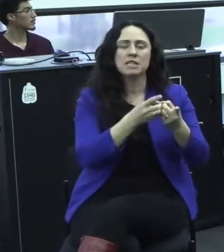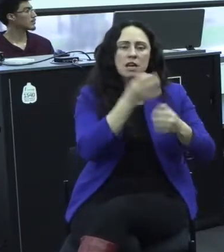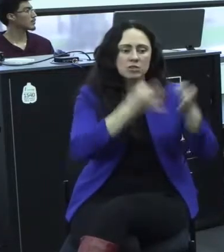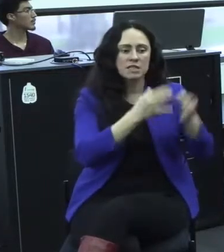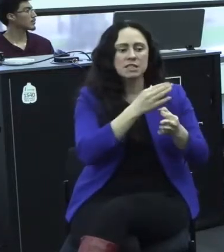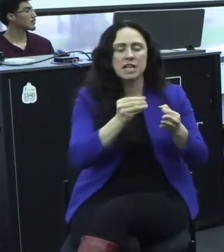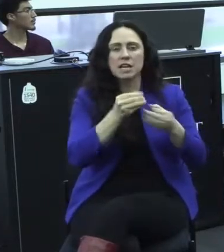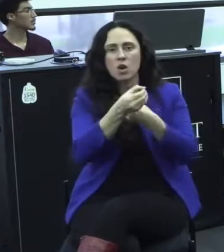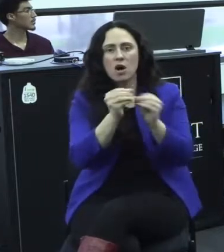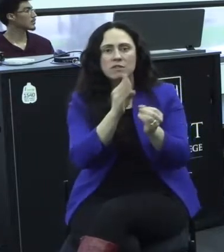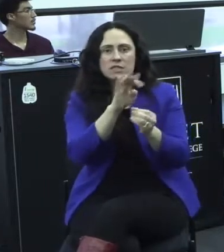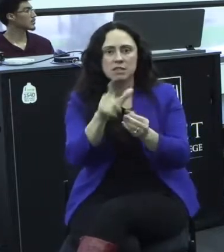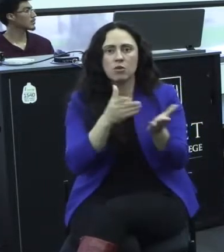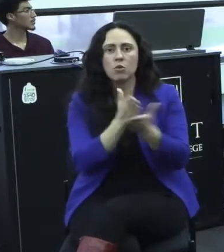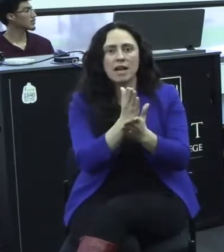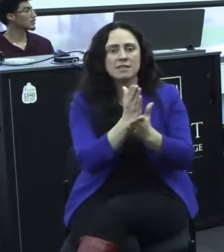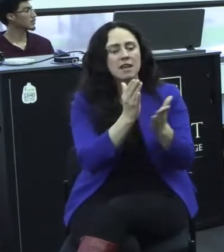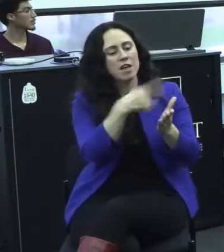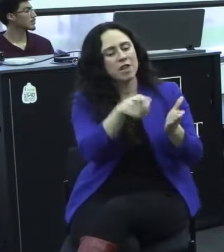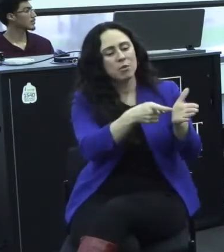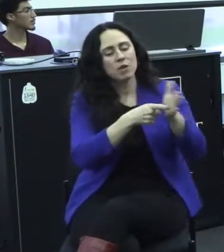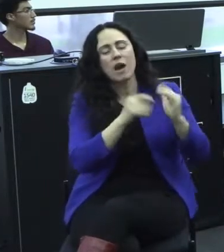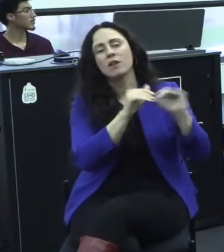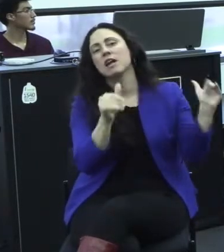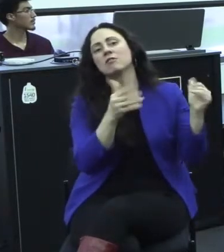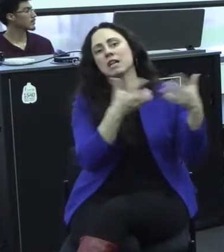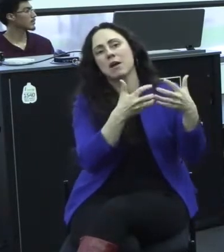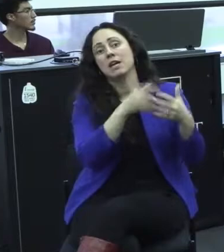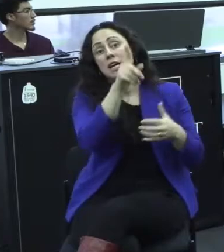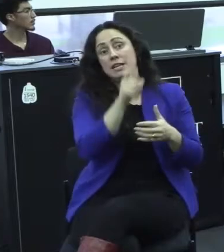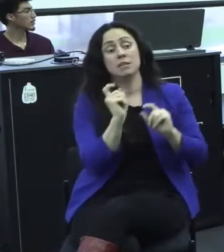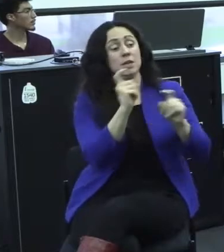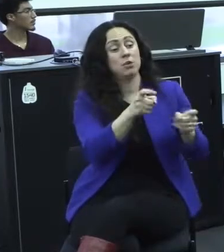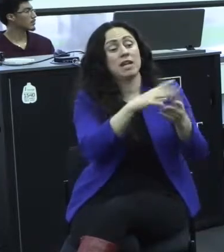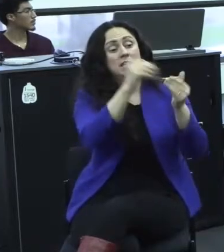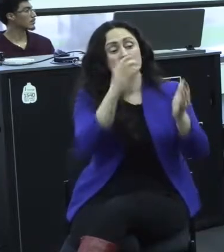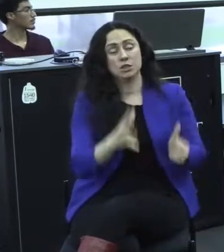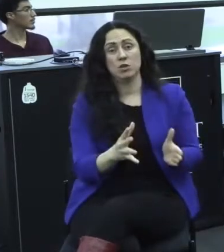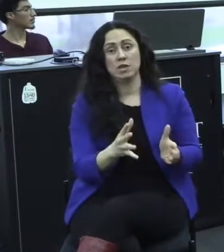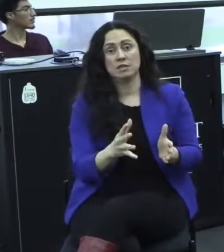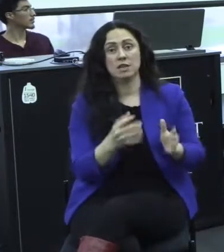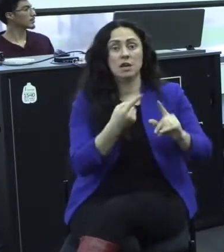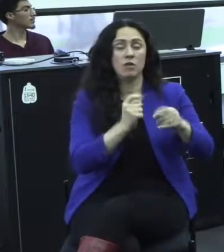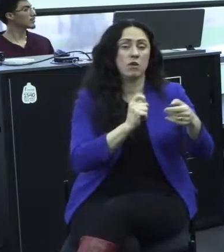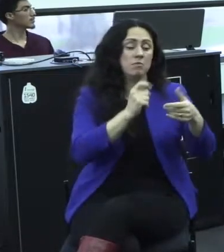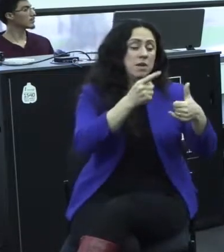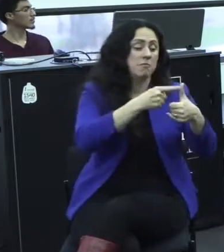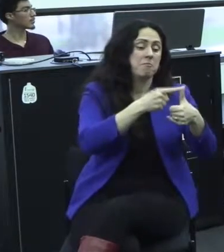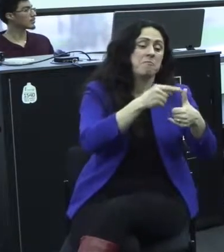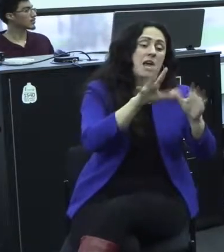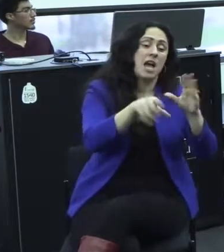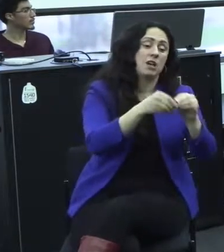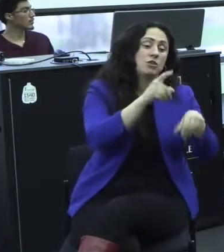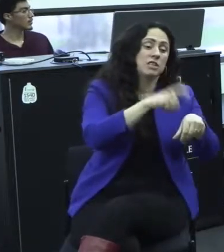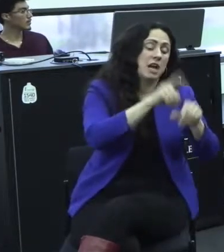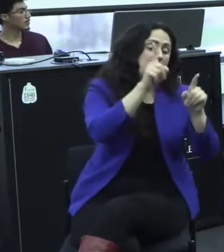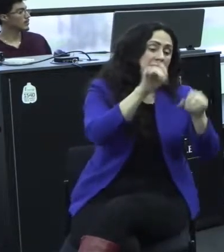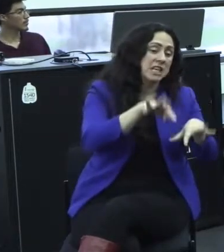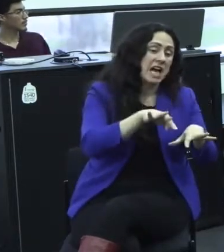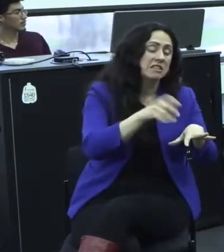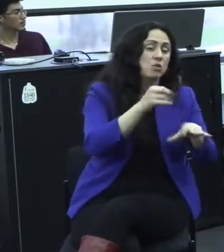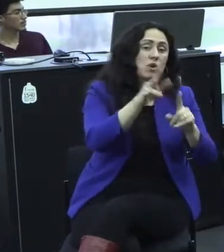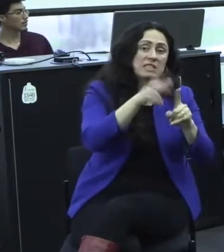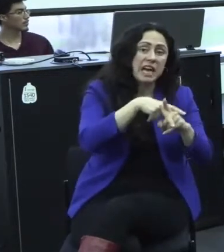Rights that do require a level of accommodations that we do need to be granting students. And that's from extra time on tests or